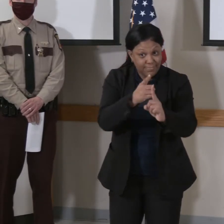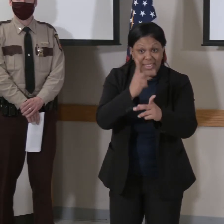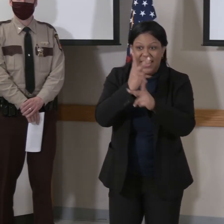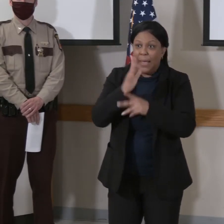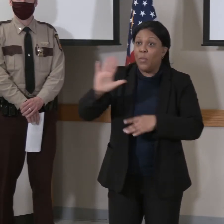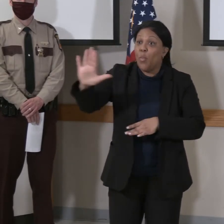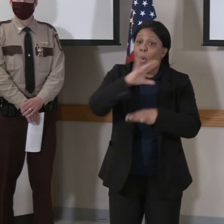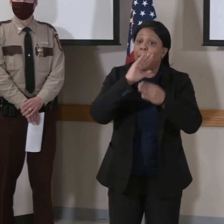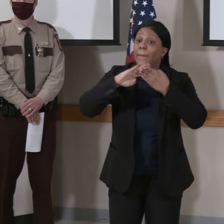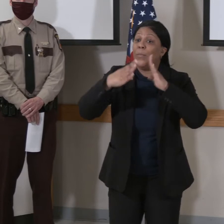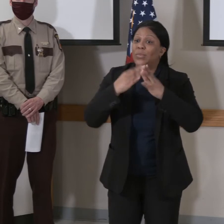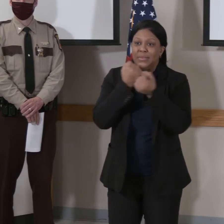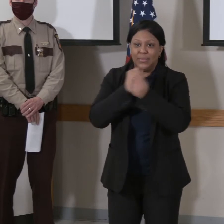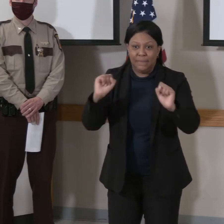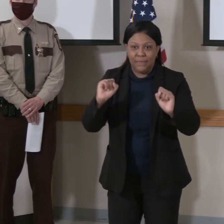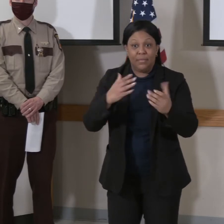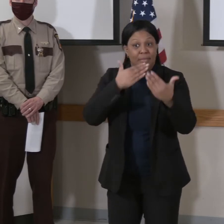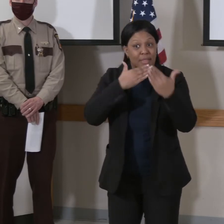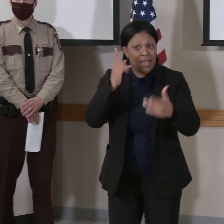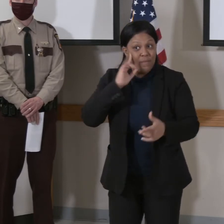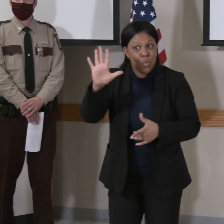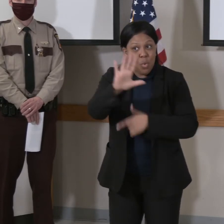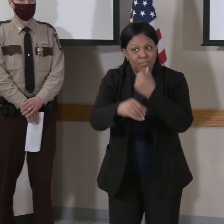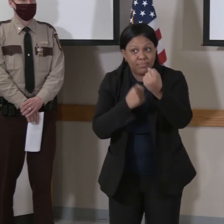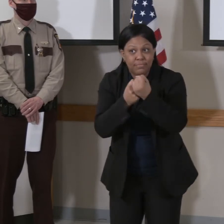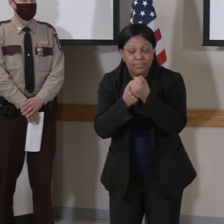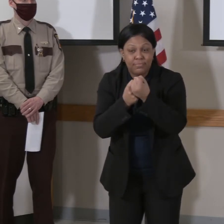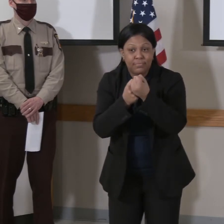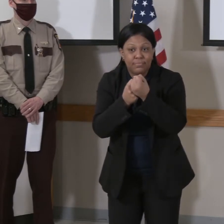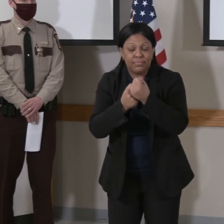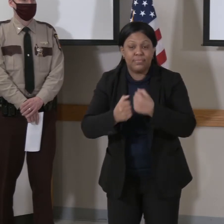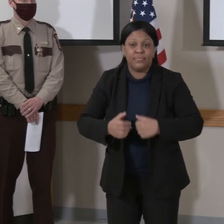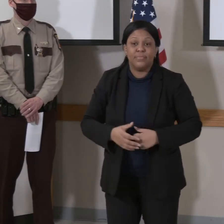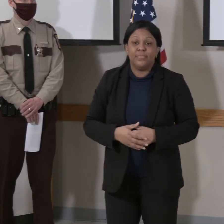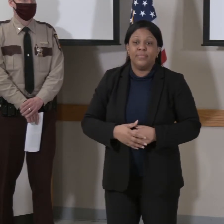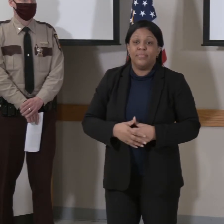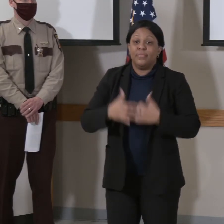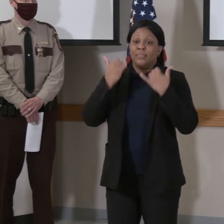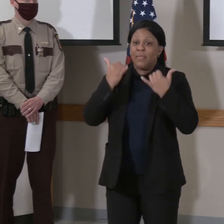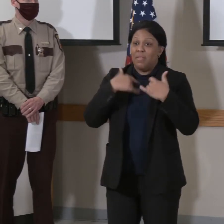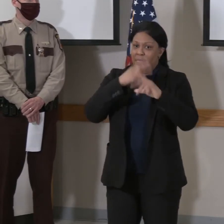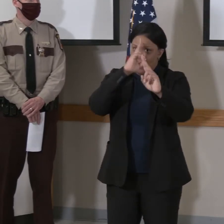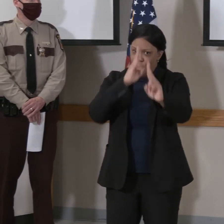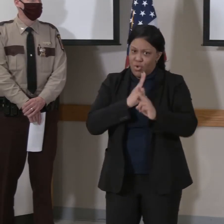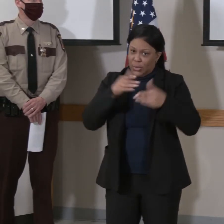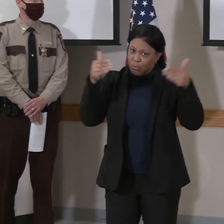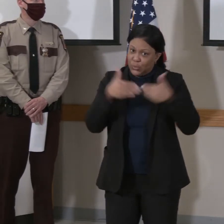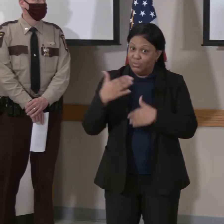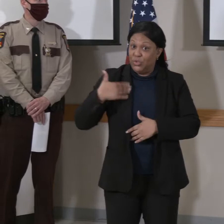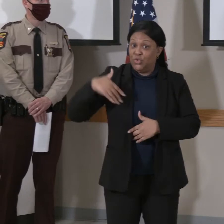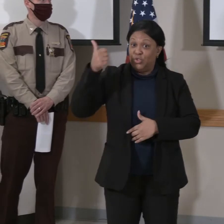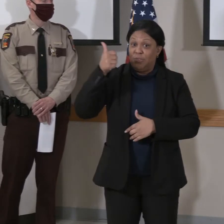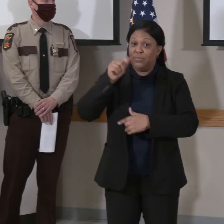for your support as we move through this. It is now my privilege to introduce Chief Frizzell.